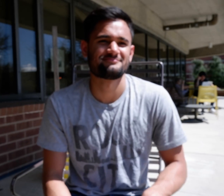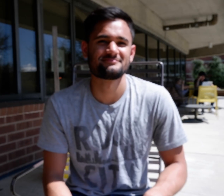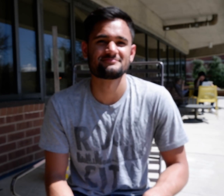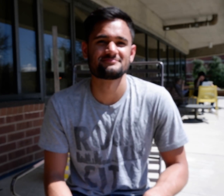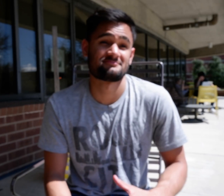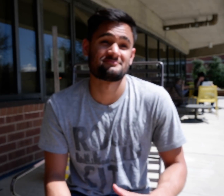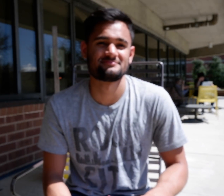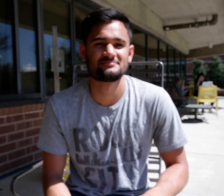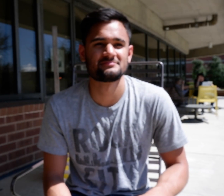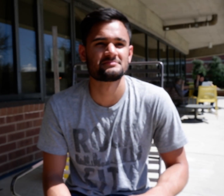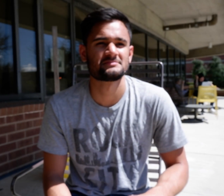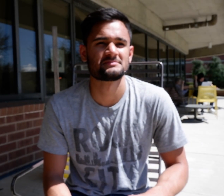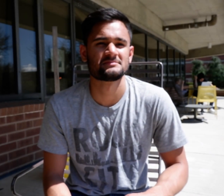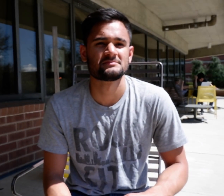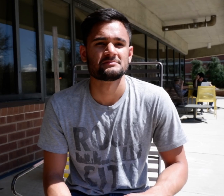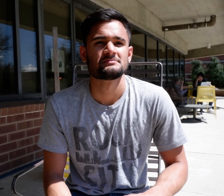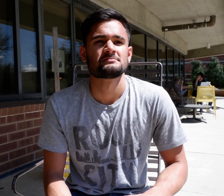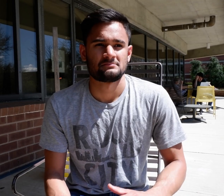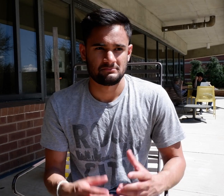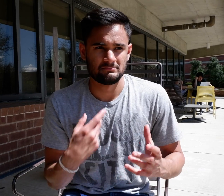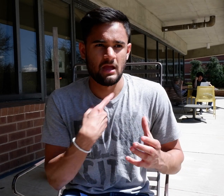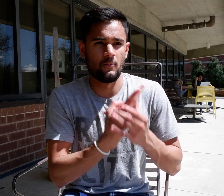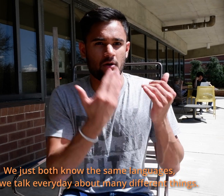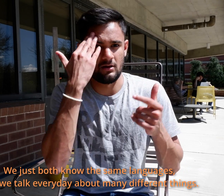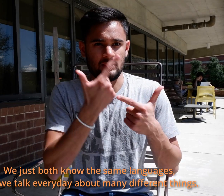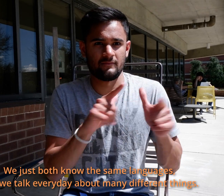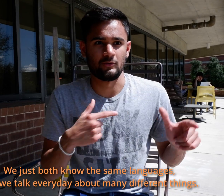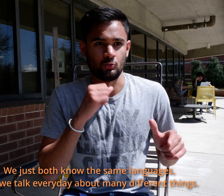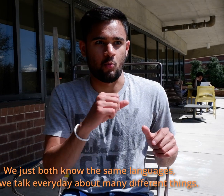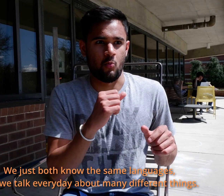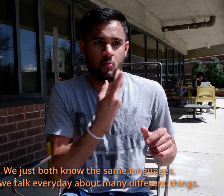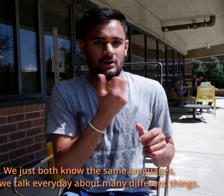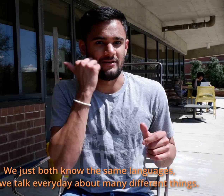I brought on that.